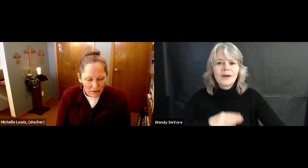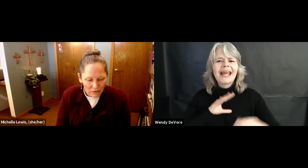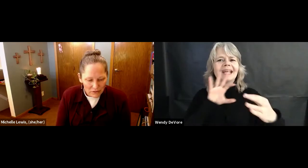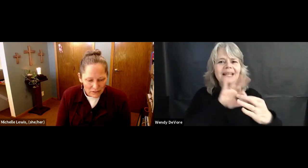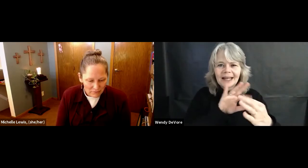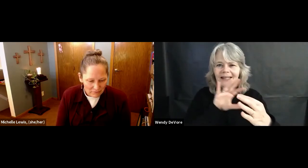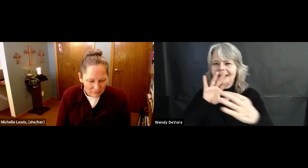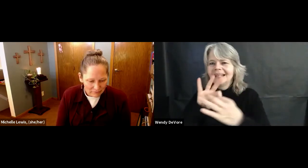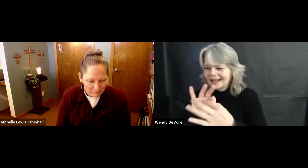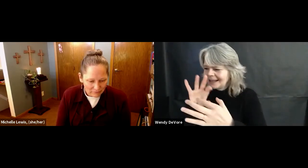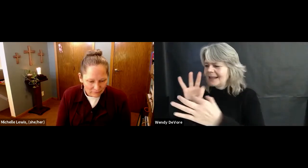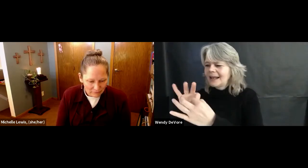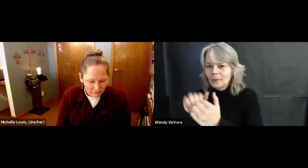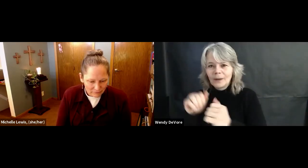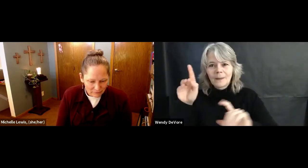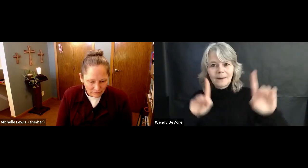with others.